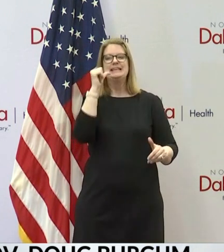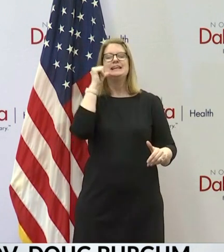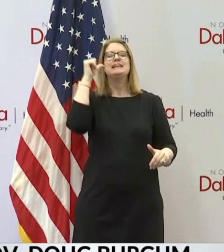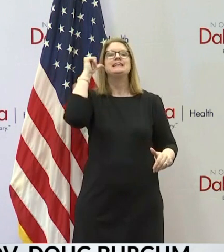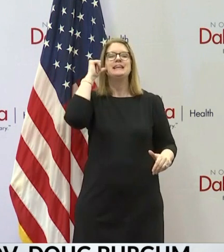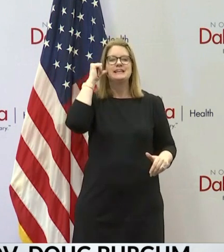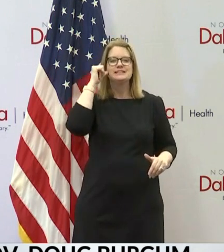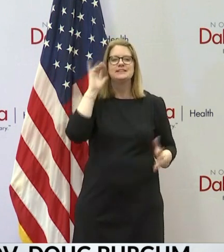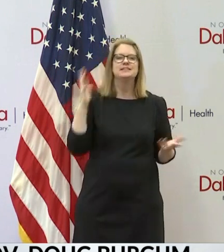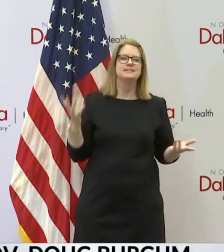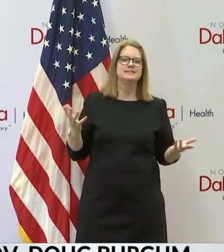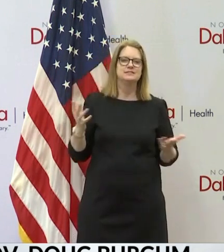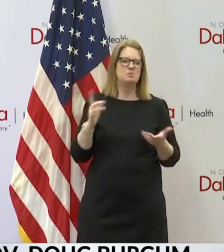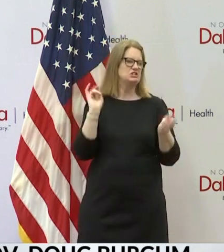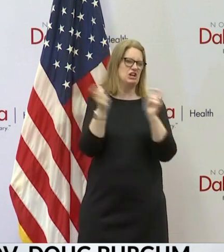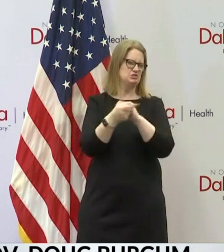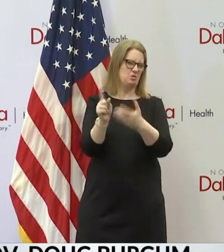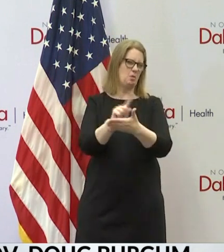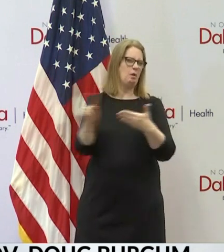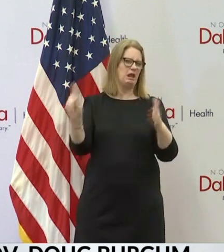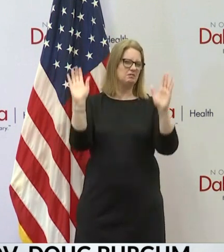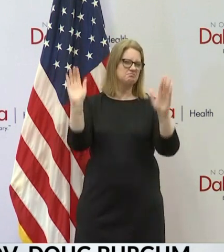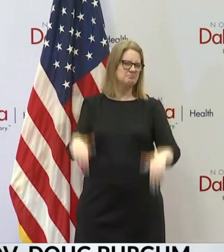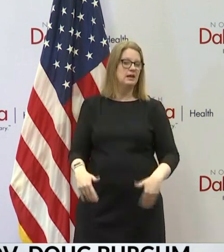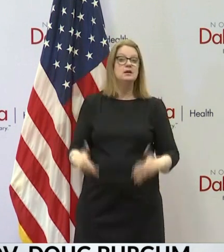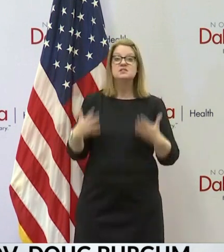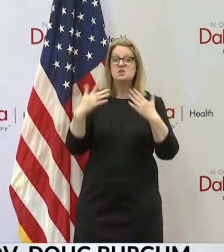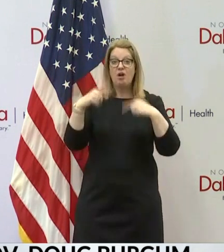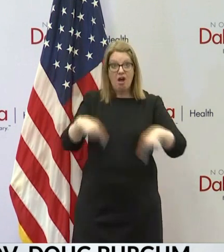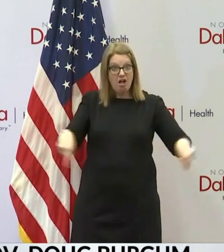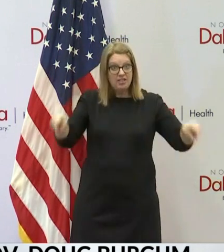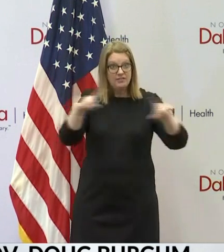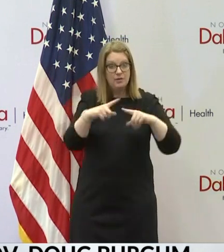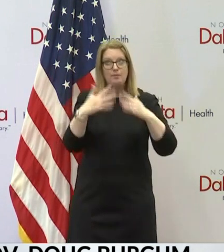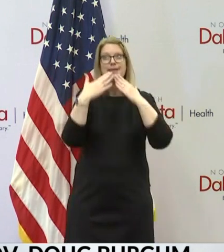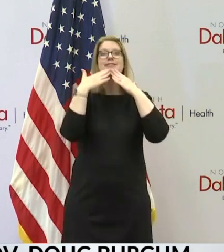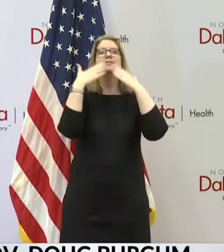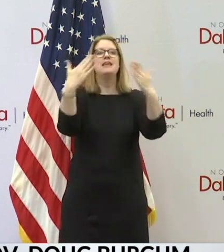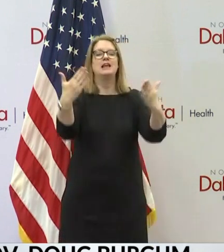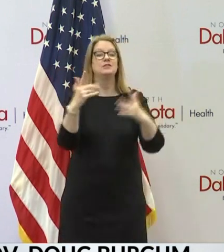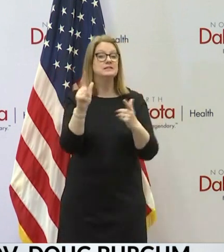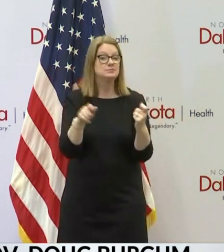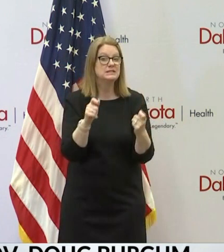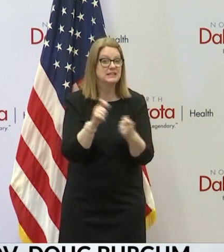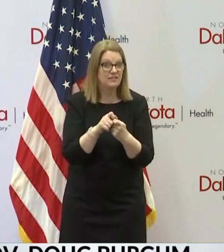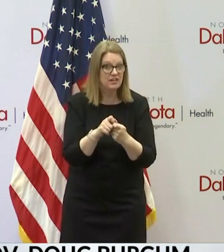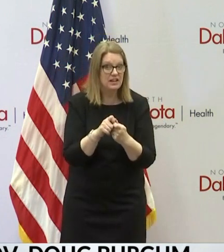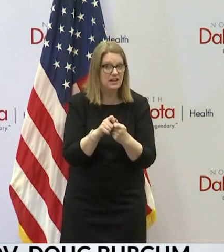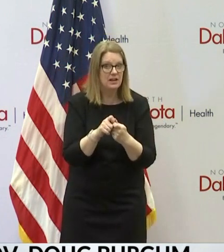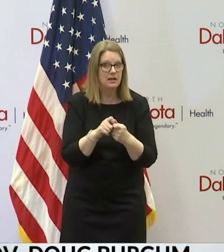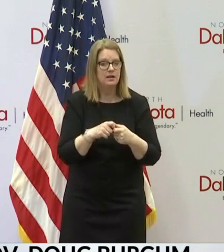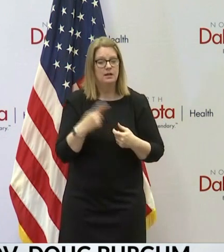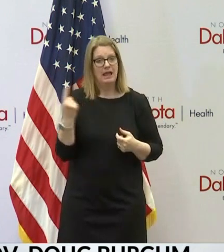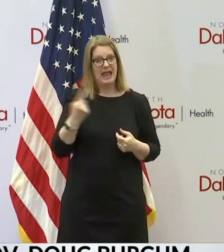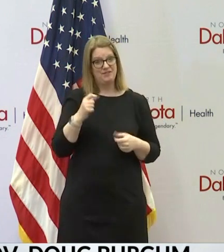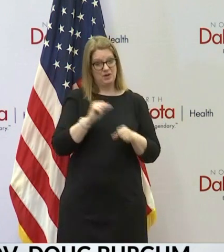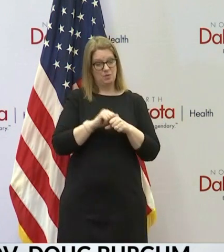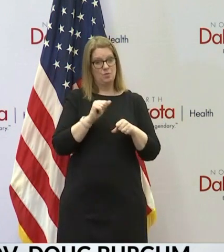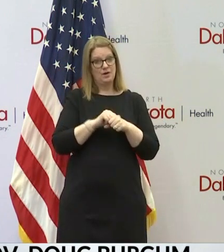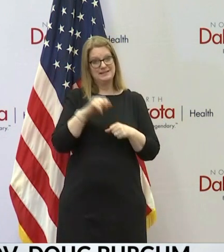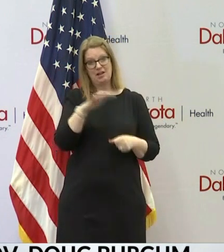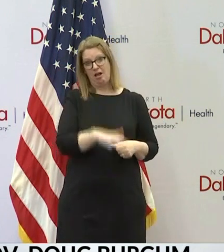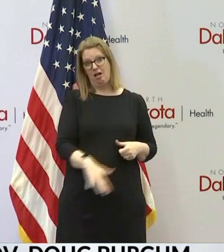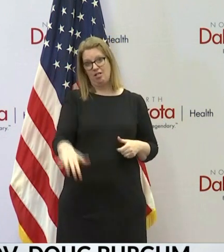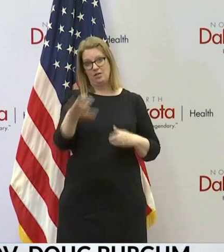World Facility Management Week. So again, thank you everybody that's doing that. I particularly want to say thanks to everybody that works across the